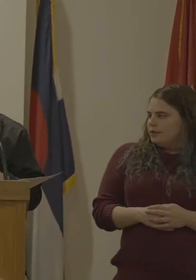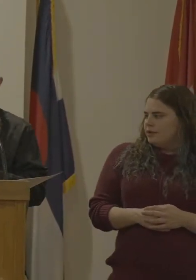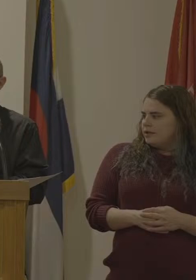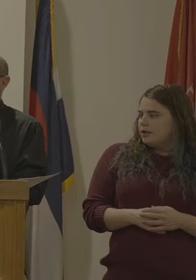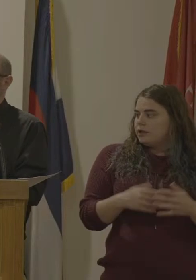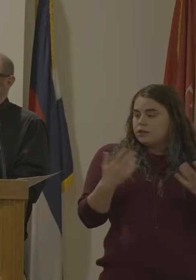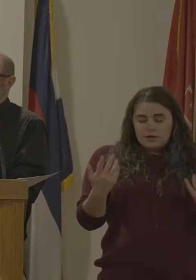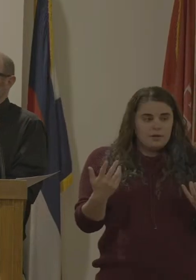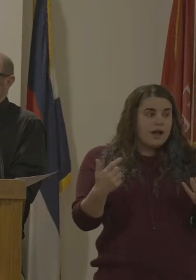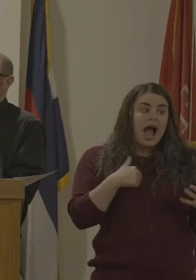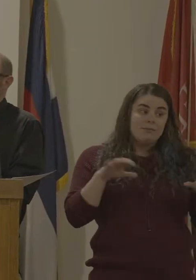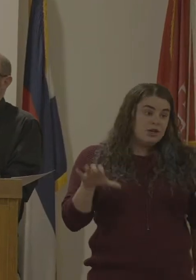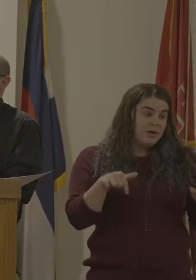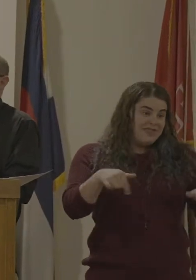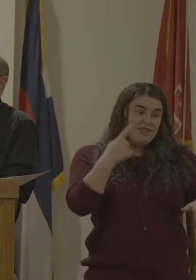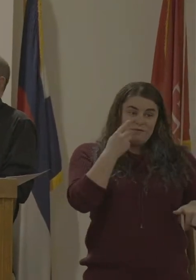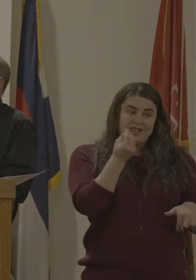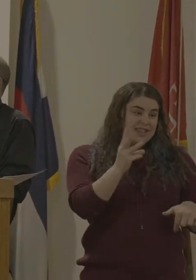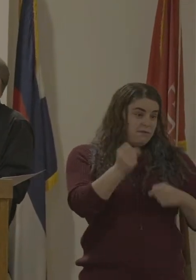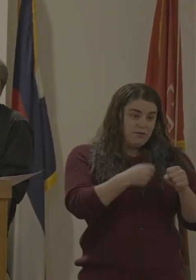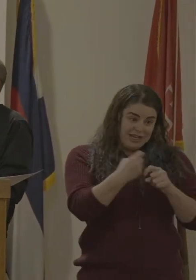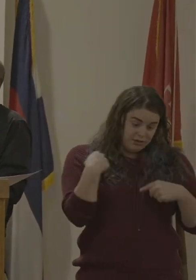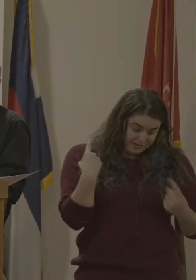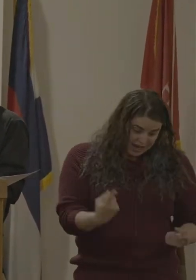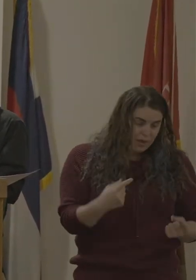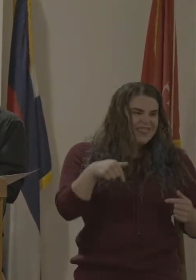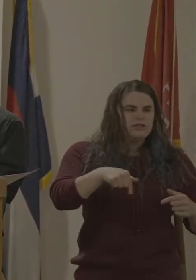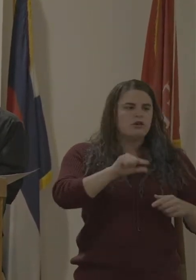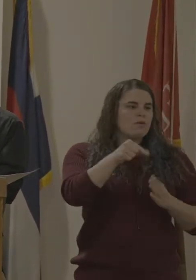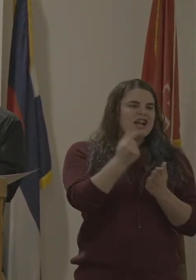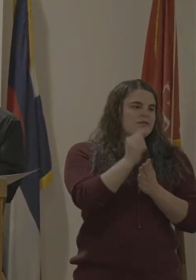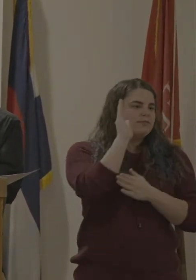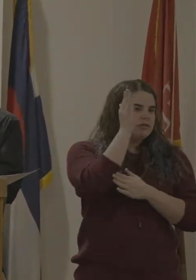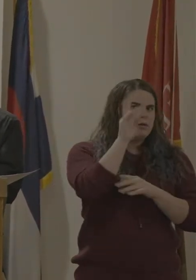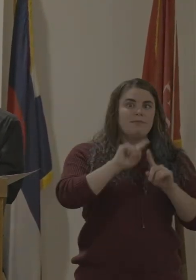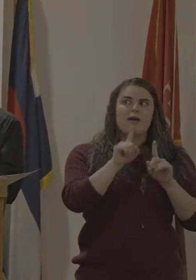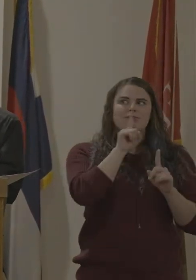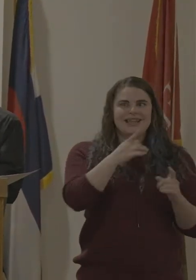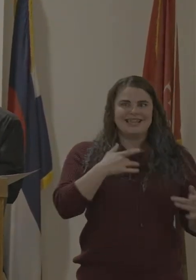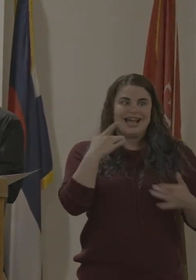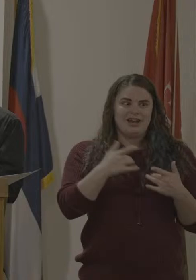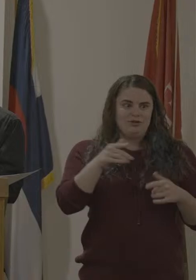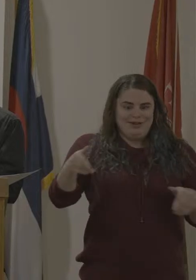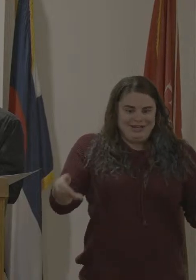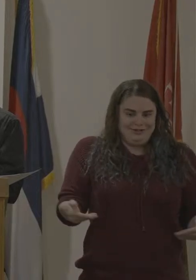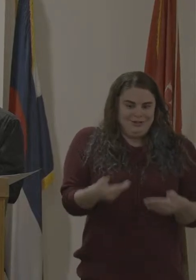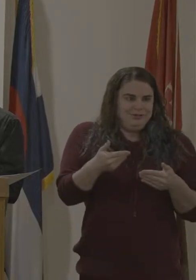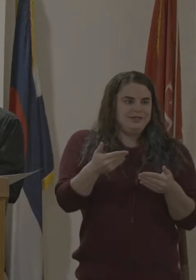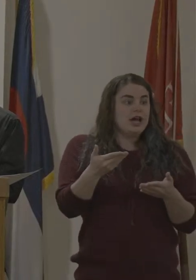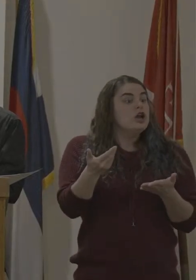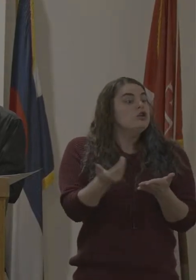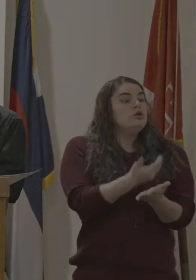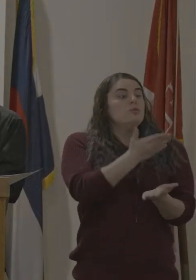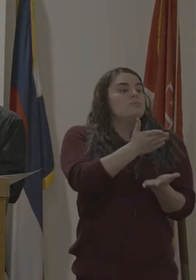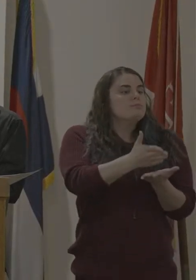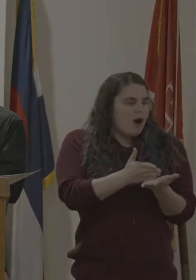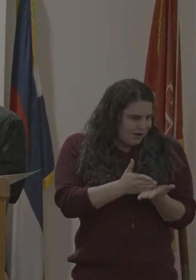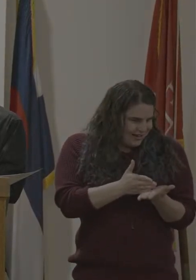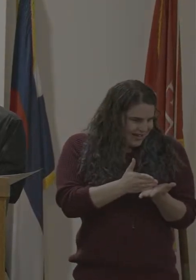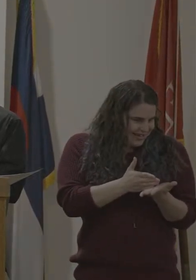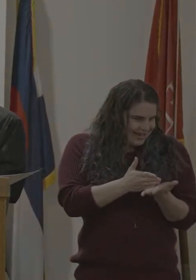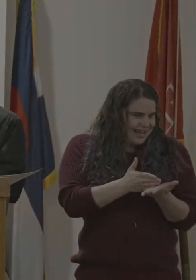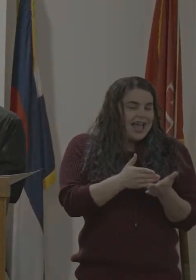So I've been doing this for several years now, doing the graduate presentations, but I'm very excited to kind of introduce a new part of this, and